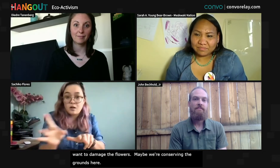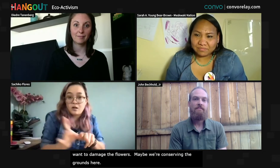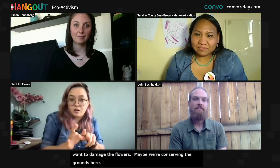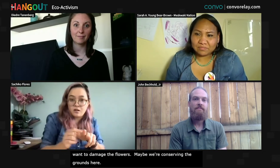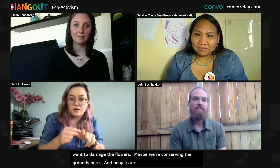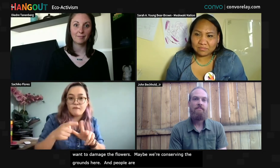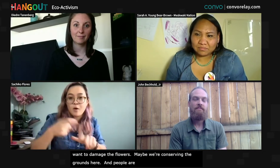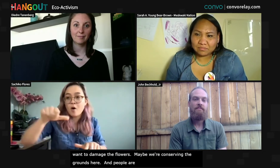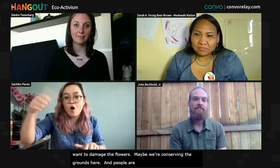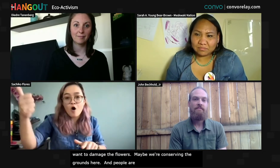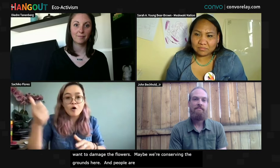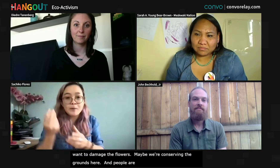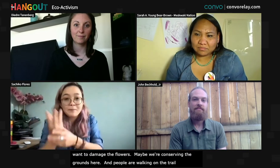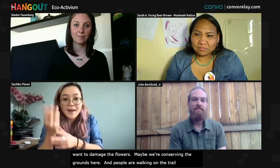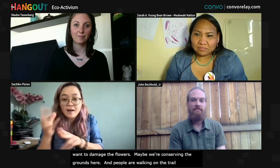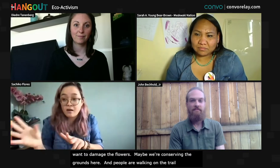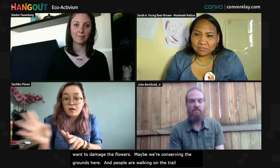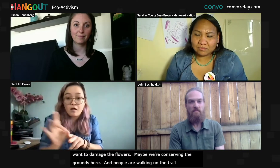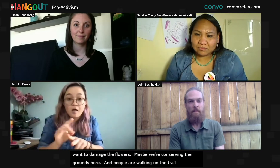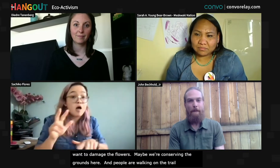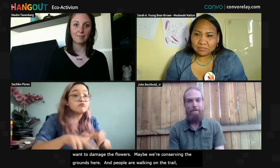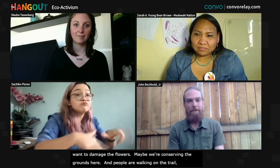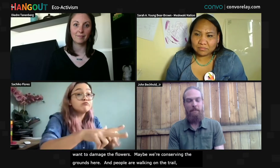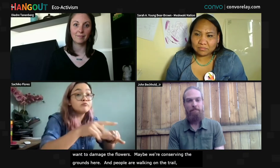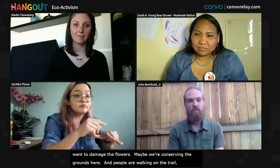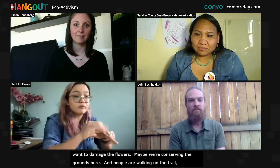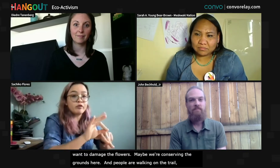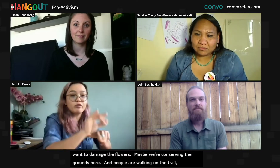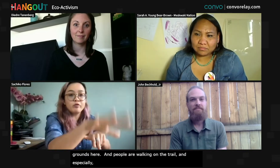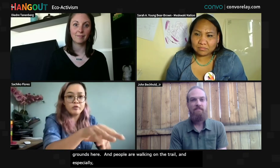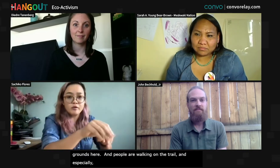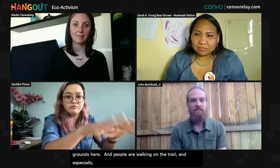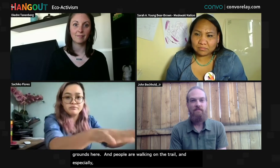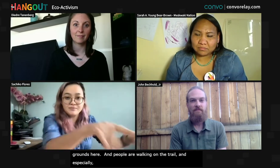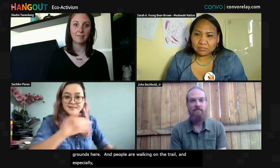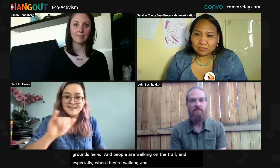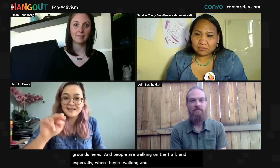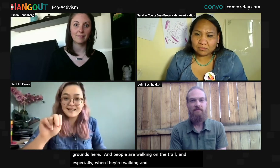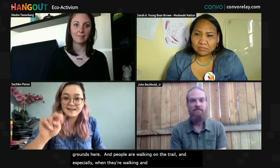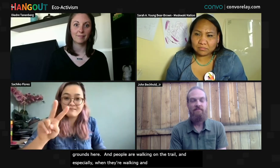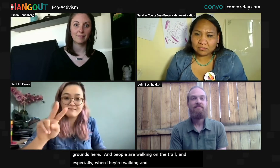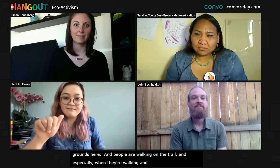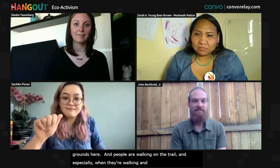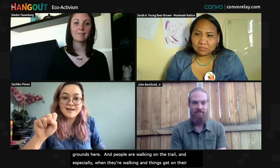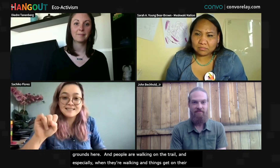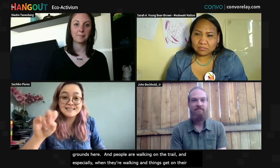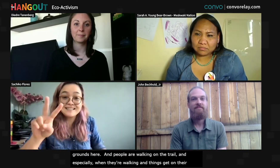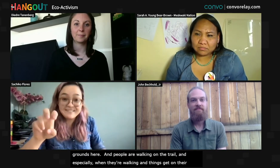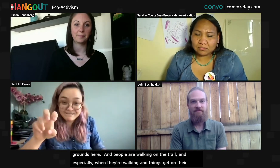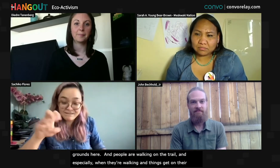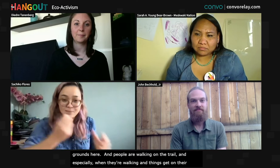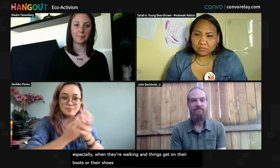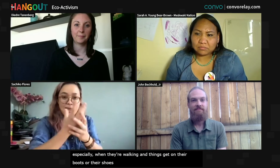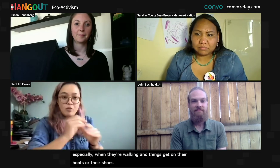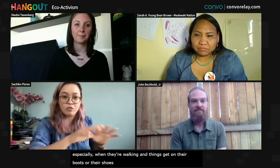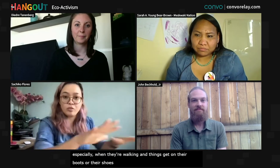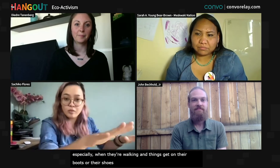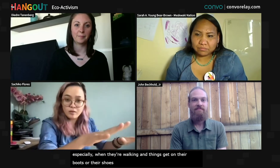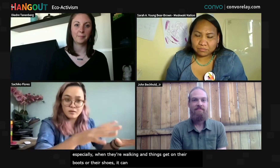then especially when they're walking and things get on their boots or their shoes, it can go into other places and it would be